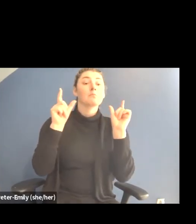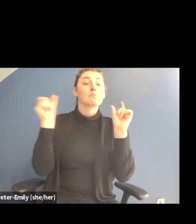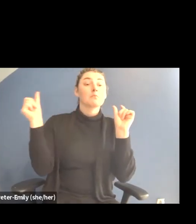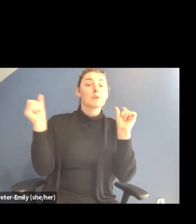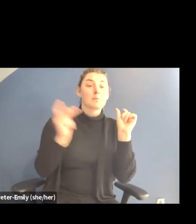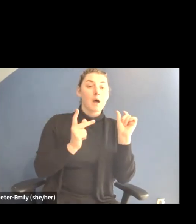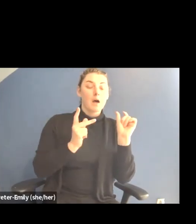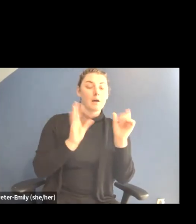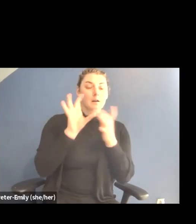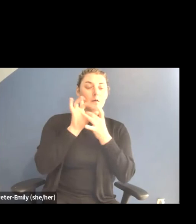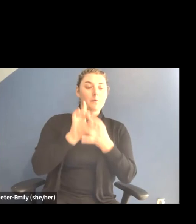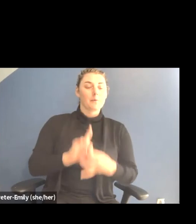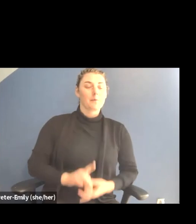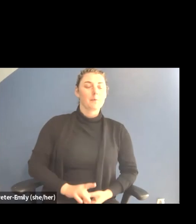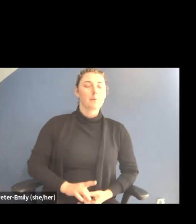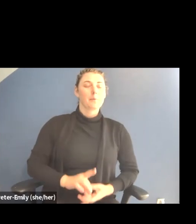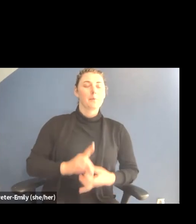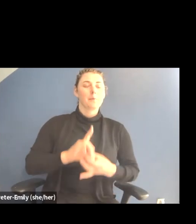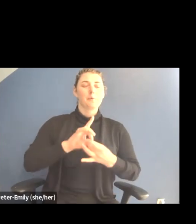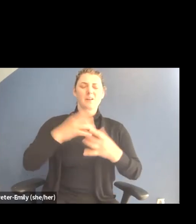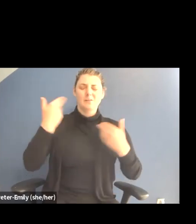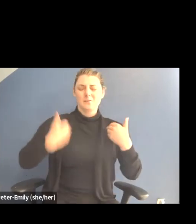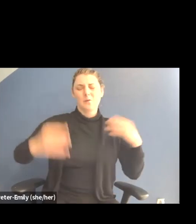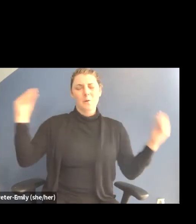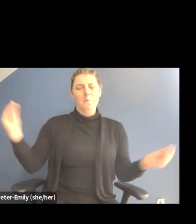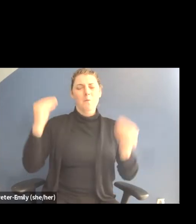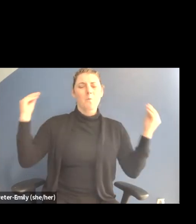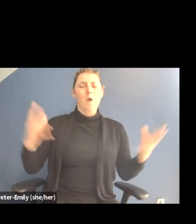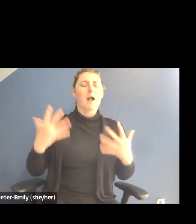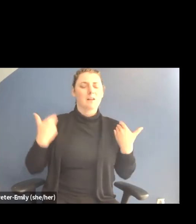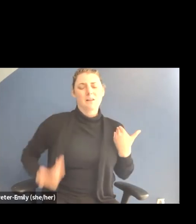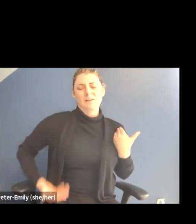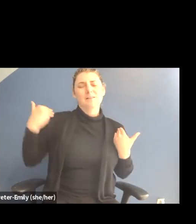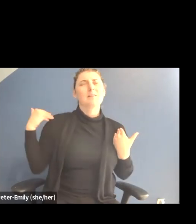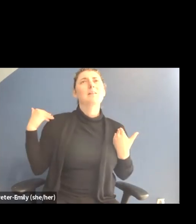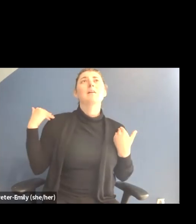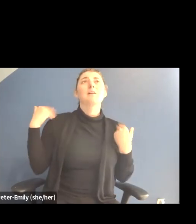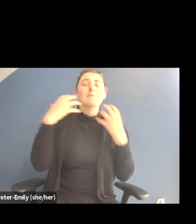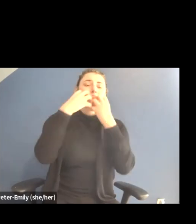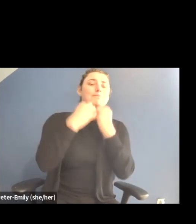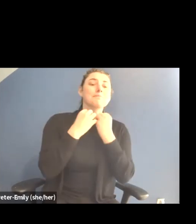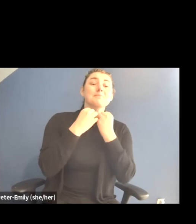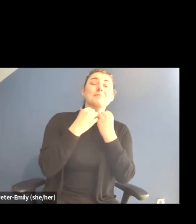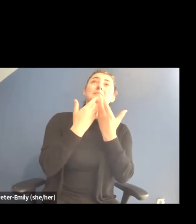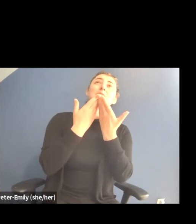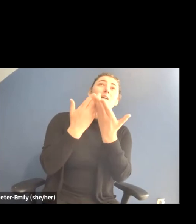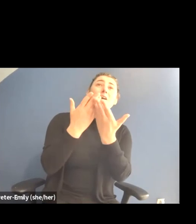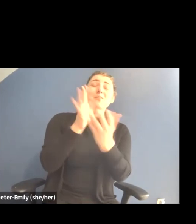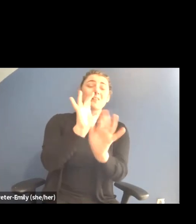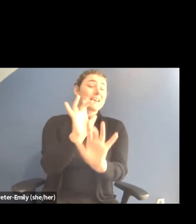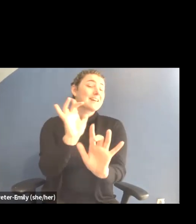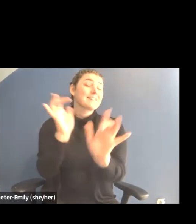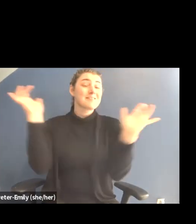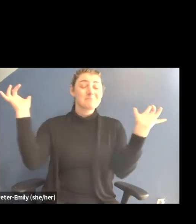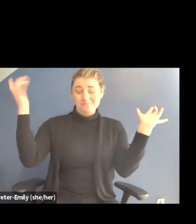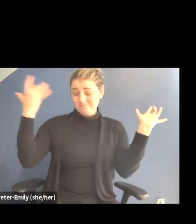come back to yourself. Miraculous stargaze, most fortunate skybeam. Beyond